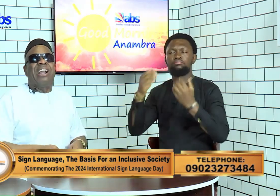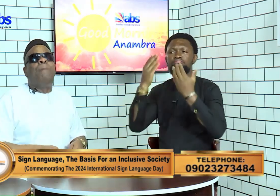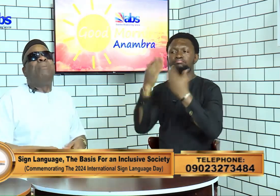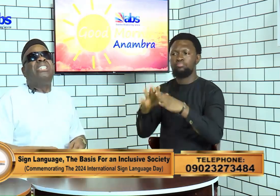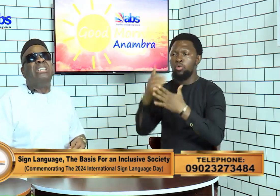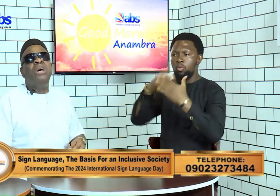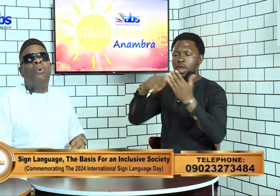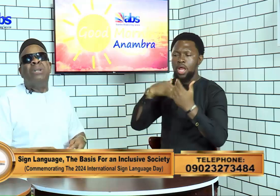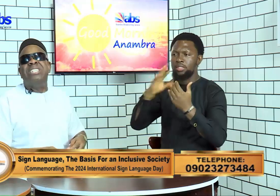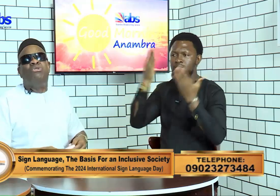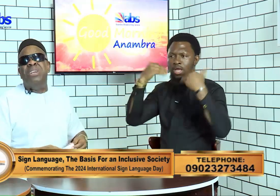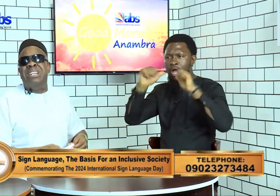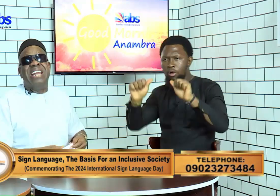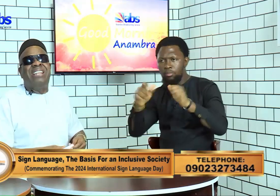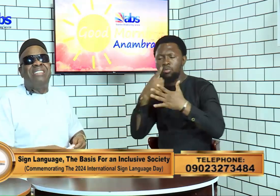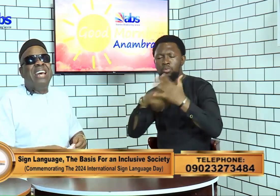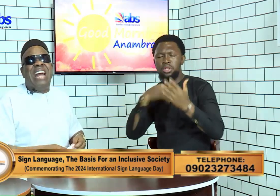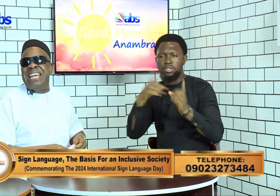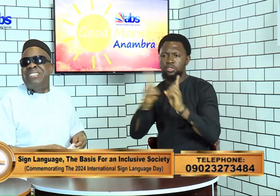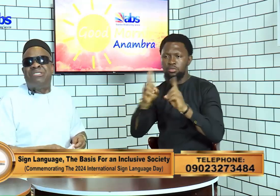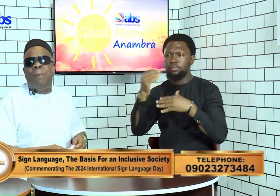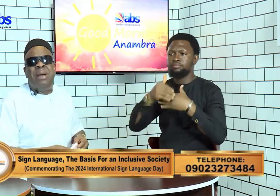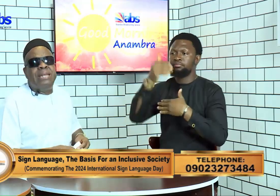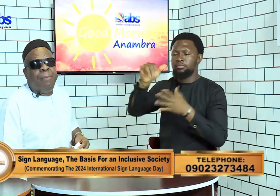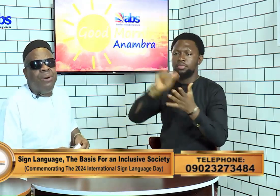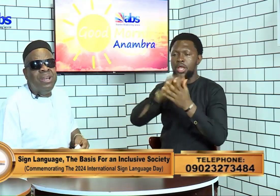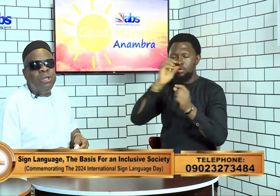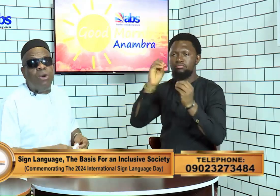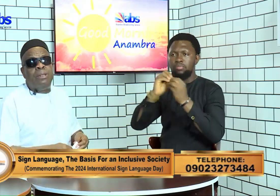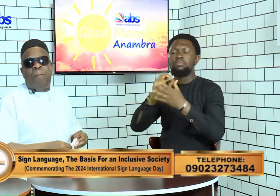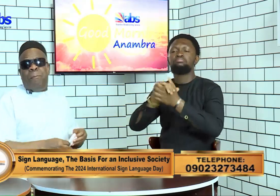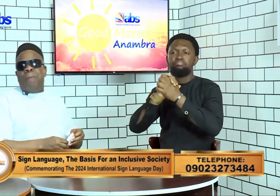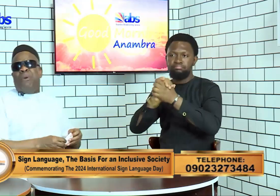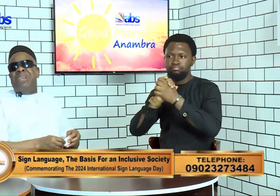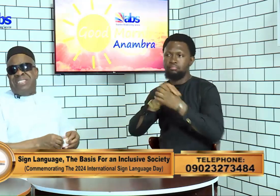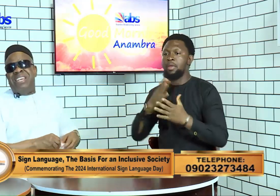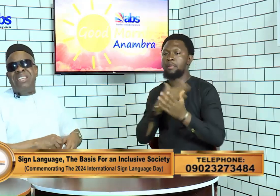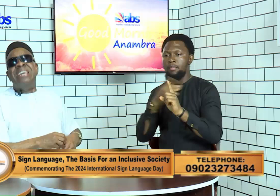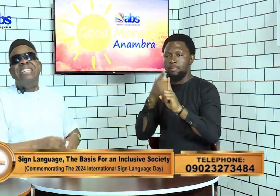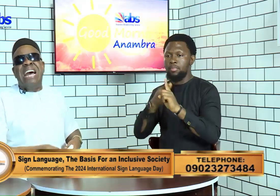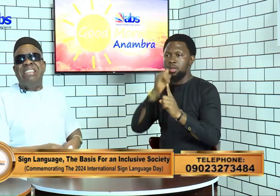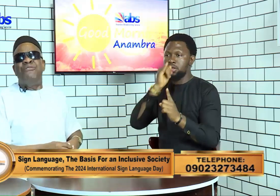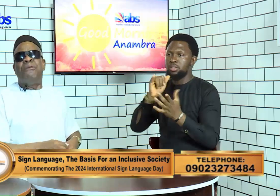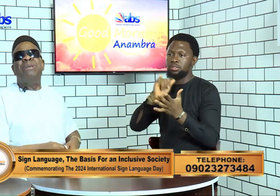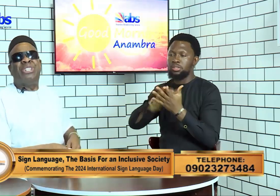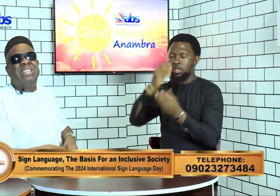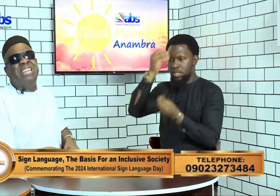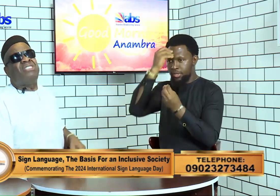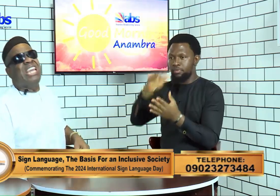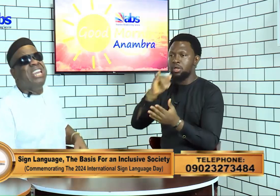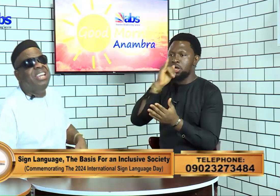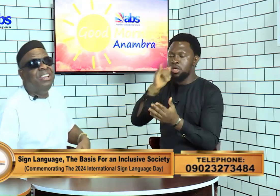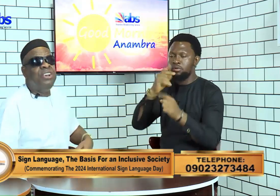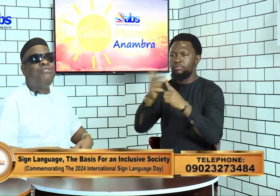he's accomplishing, what he's doing next, and that is commendable. So my point is that information